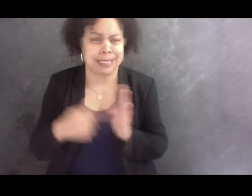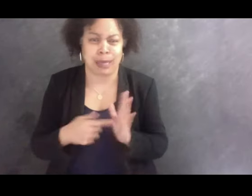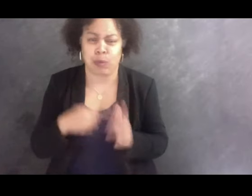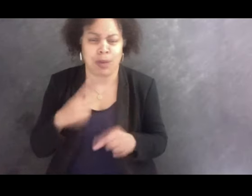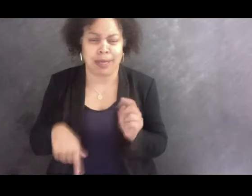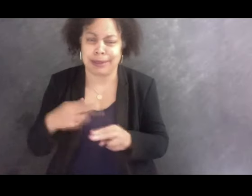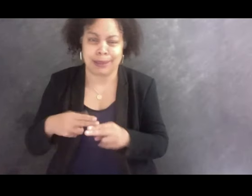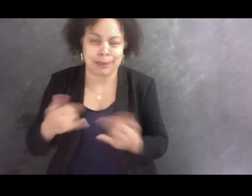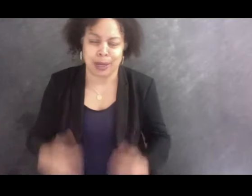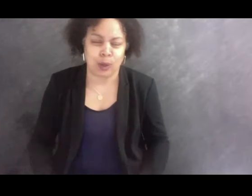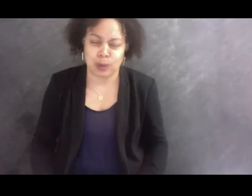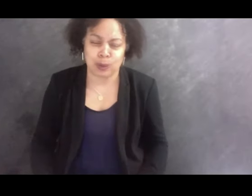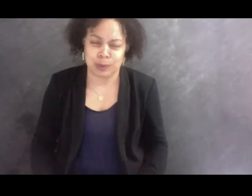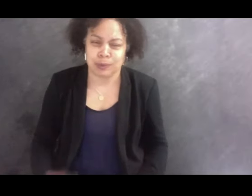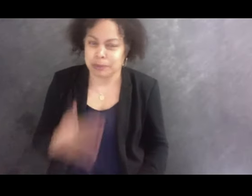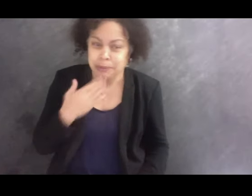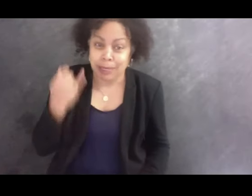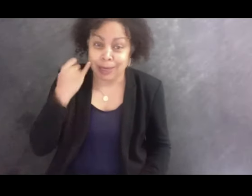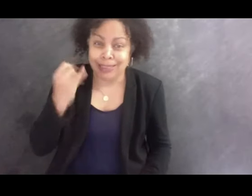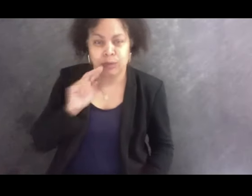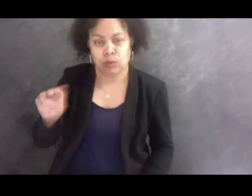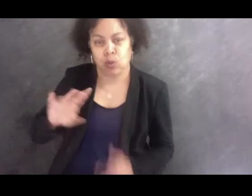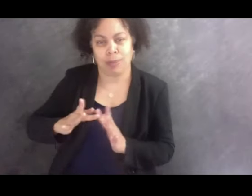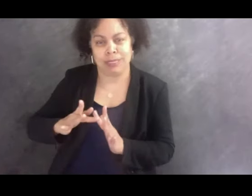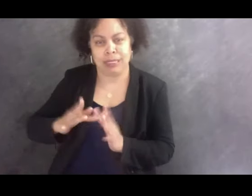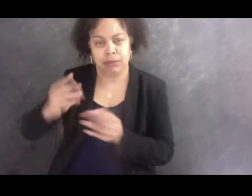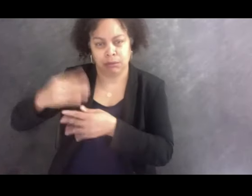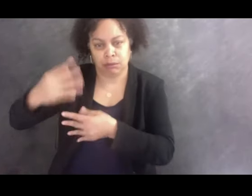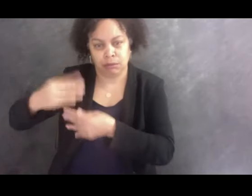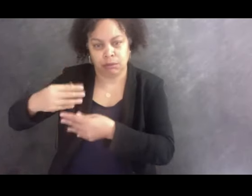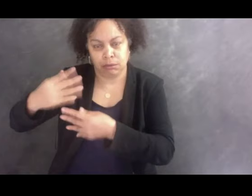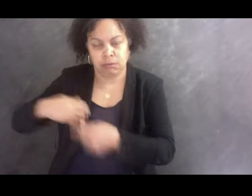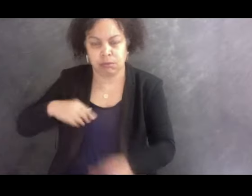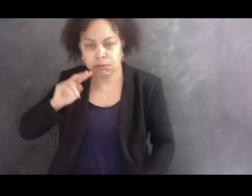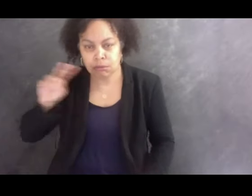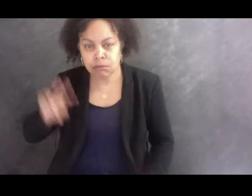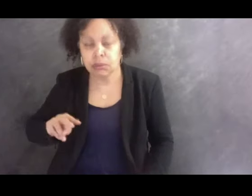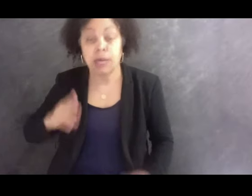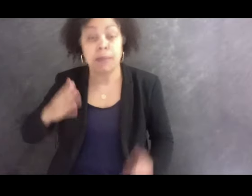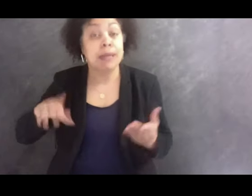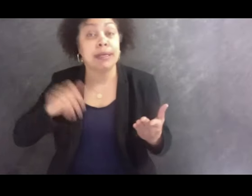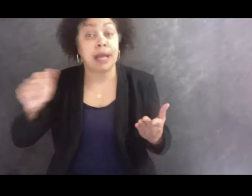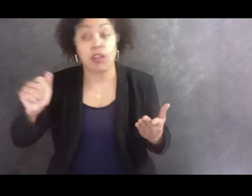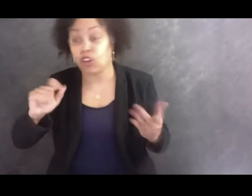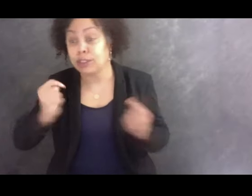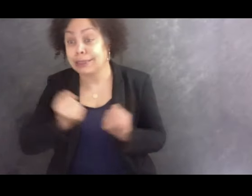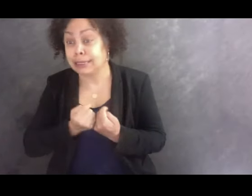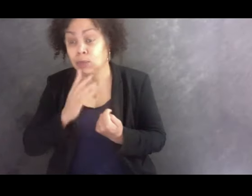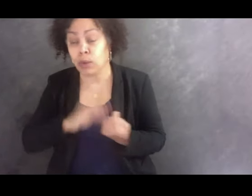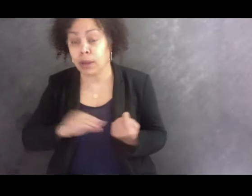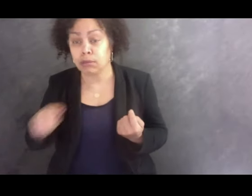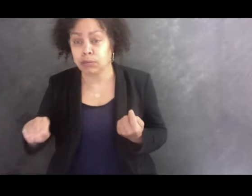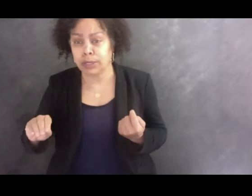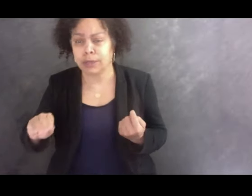to suggest that you check out our website. Perhaps my colleague Isaac can drop a link to our artist A to